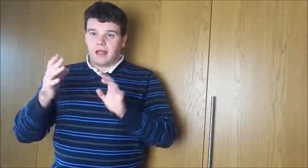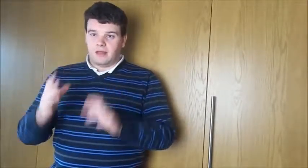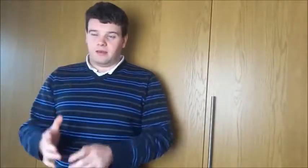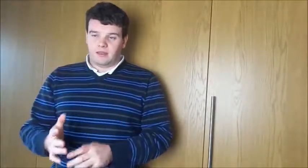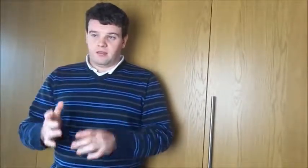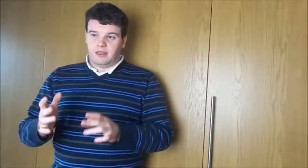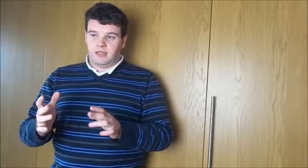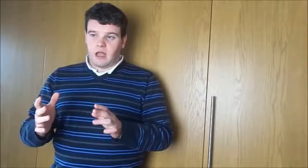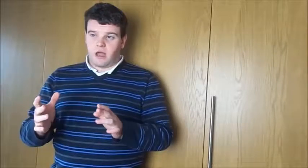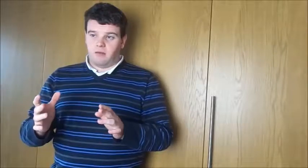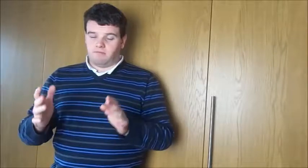And